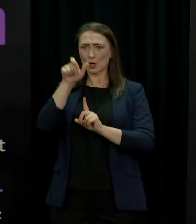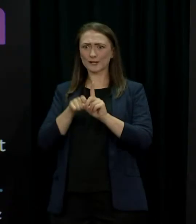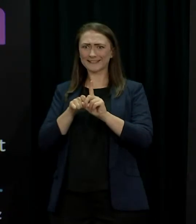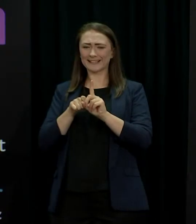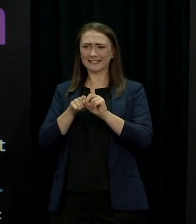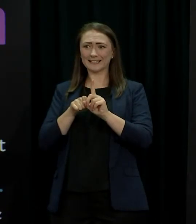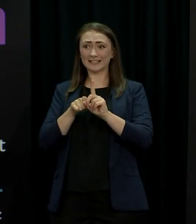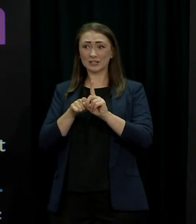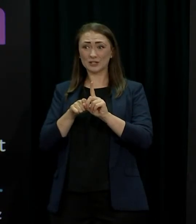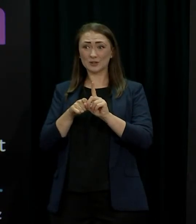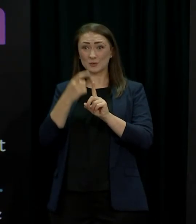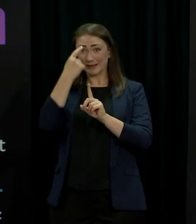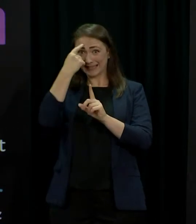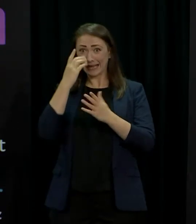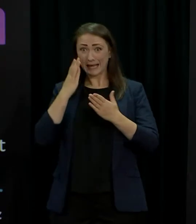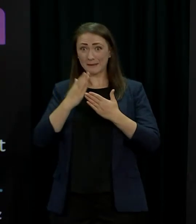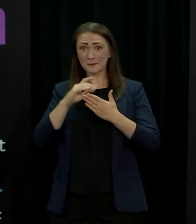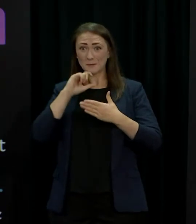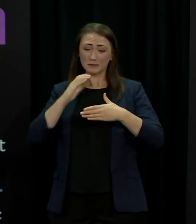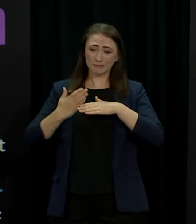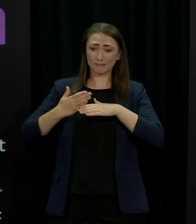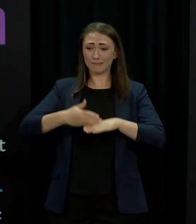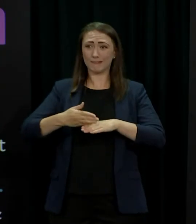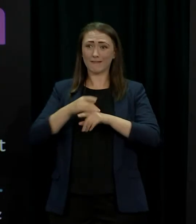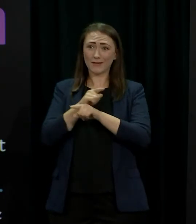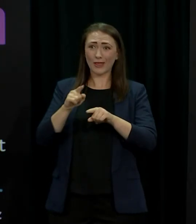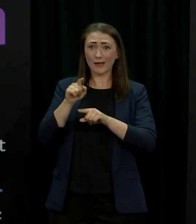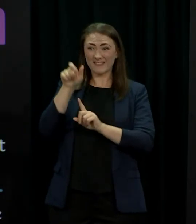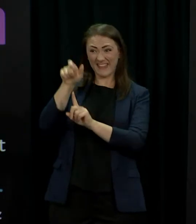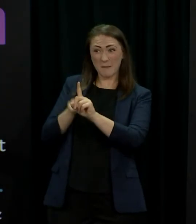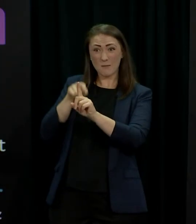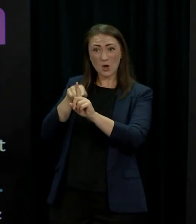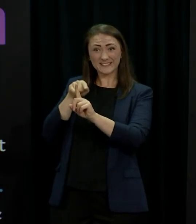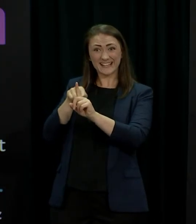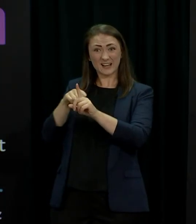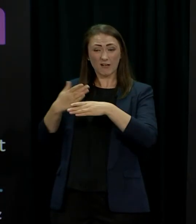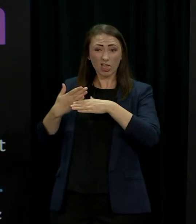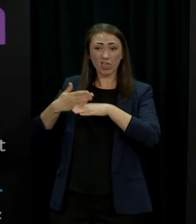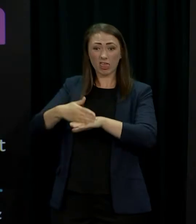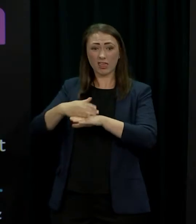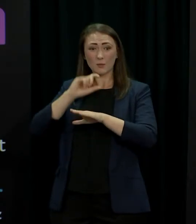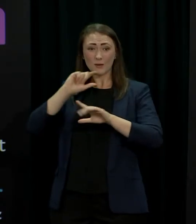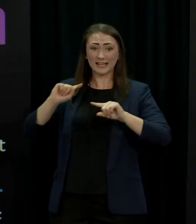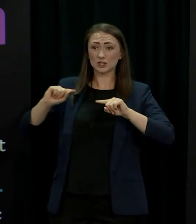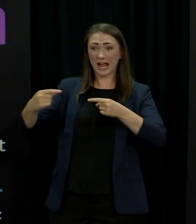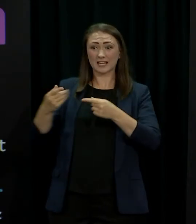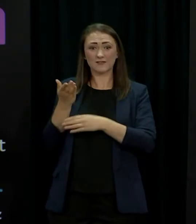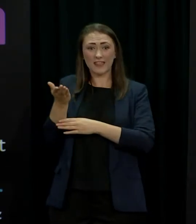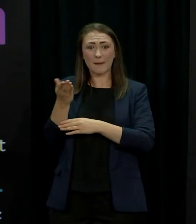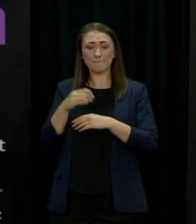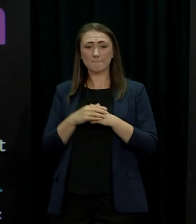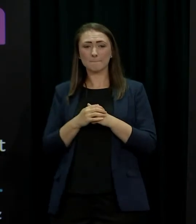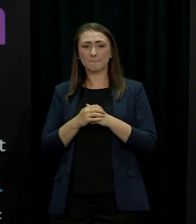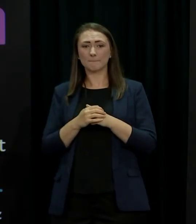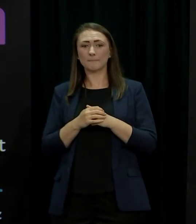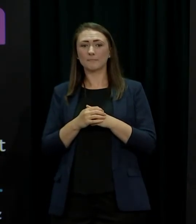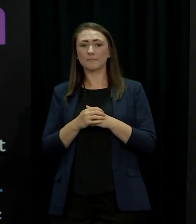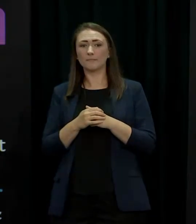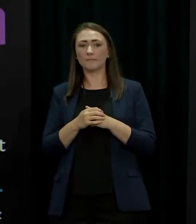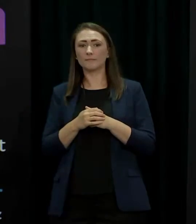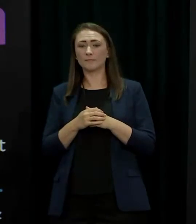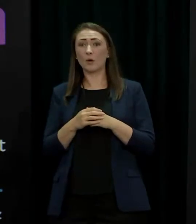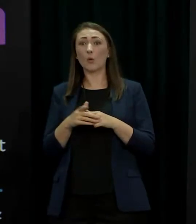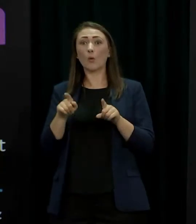1st? Obviously, we're not out of the pandemic yet. How challenging is that going to be for them? Well, it's a challenge, but also